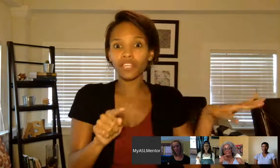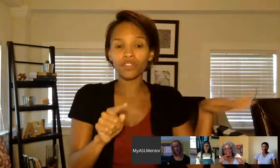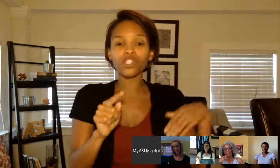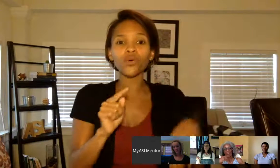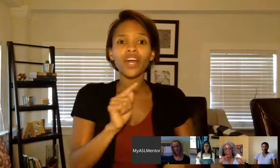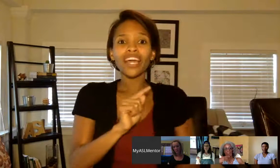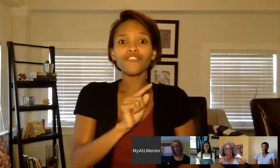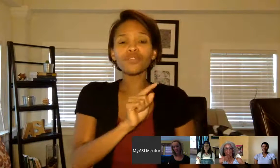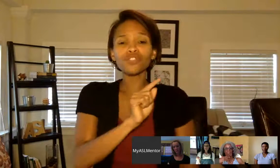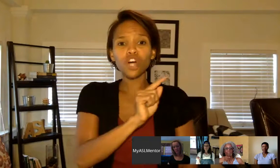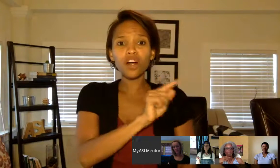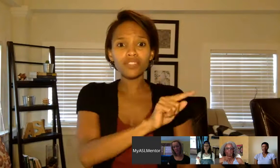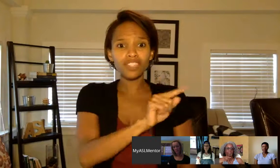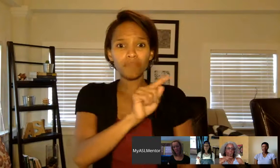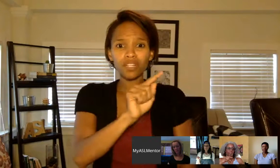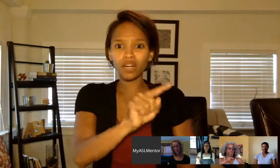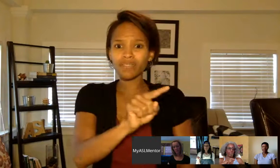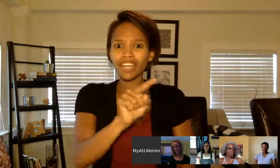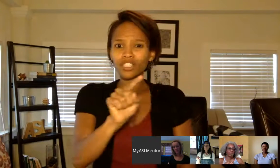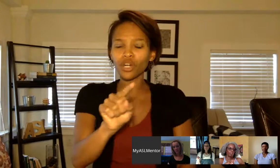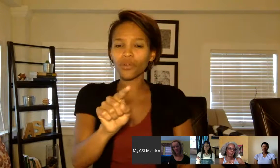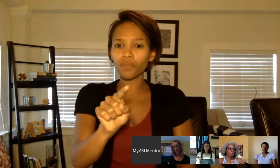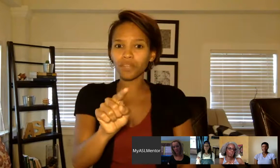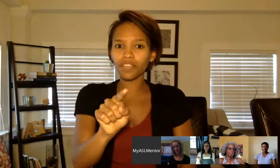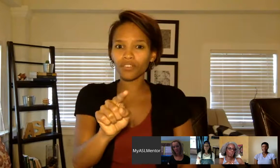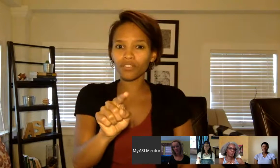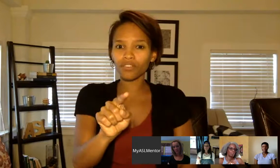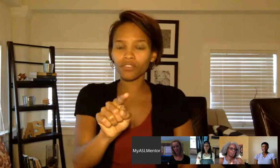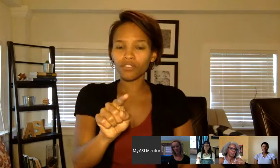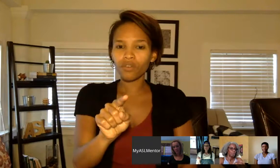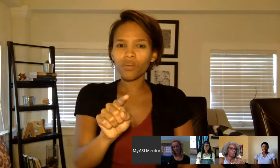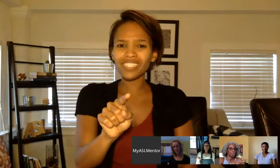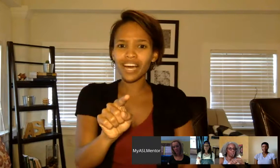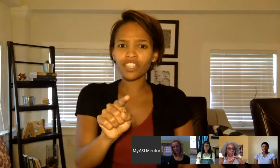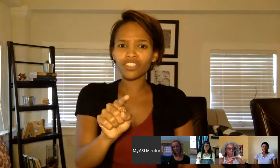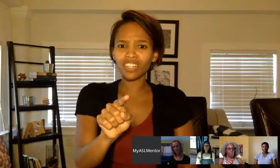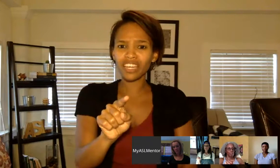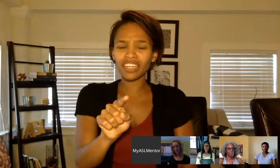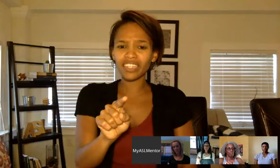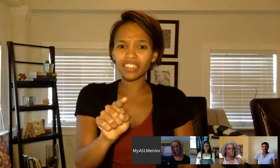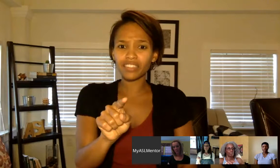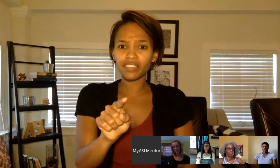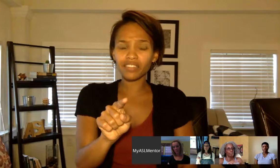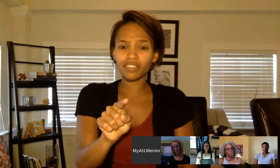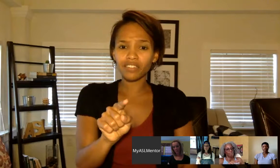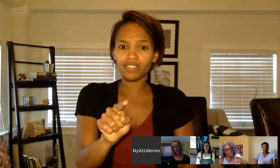not appeal. So if you saw some clubs that don't appeal, what does that look like?